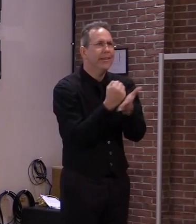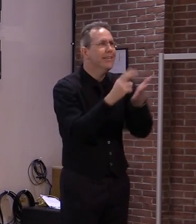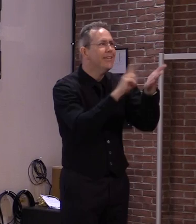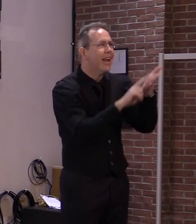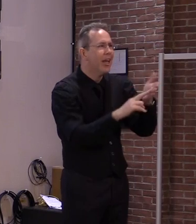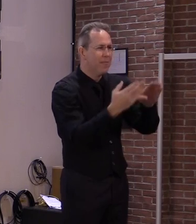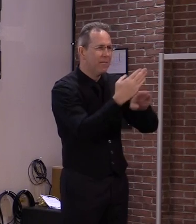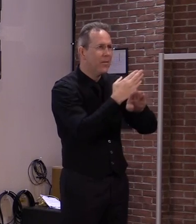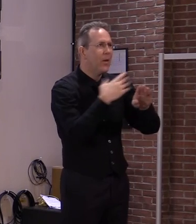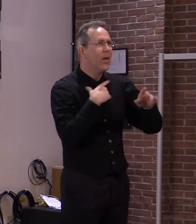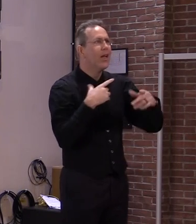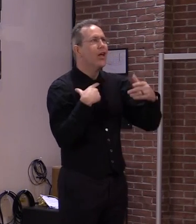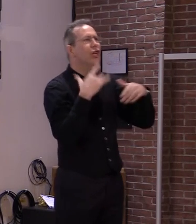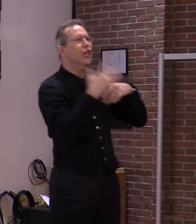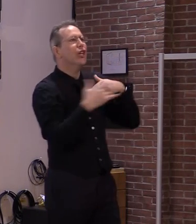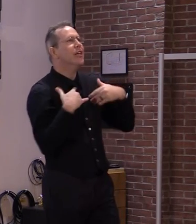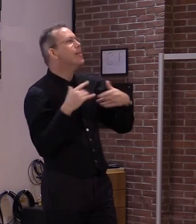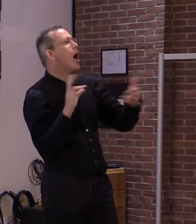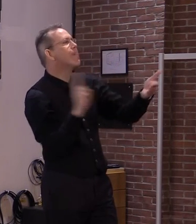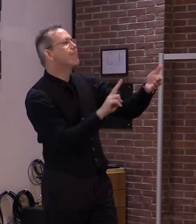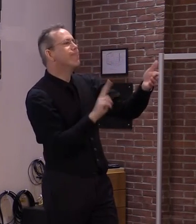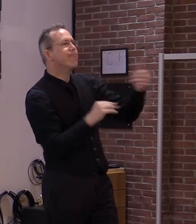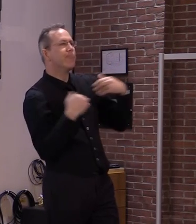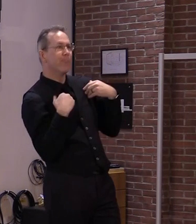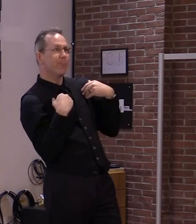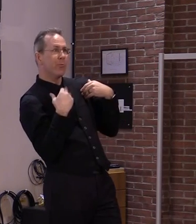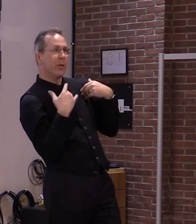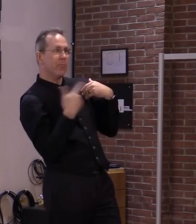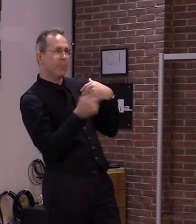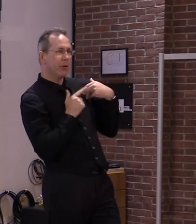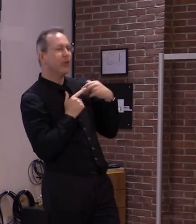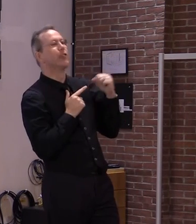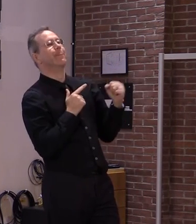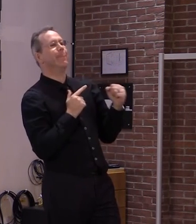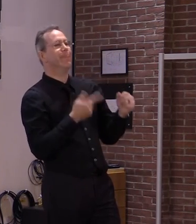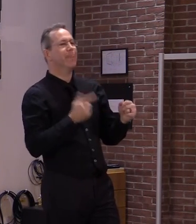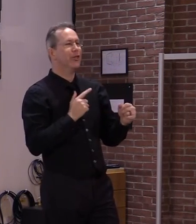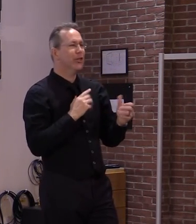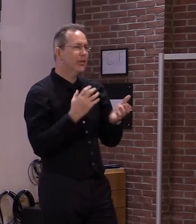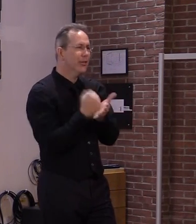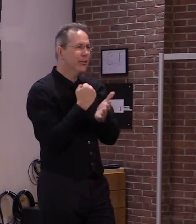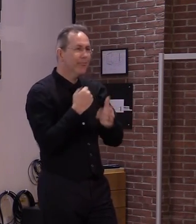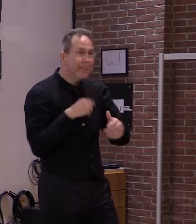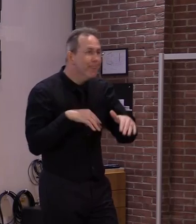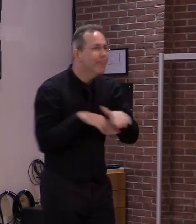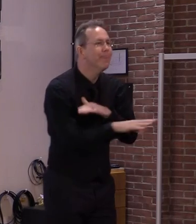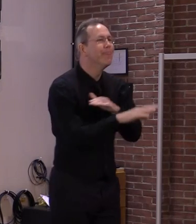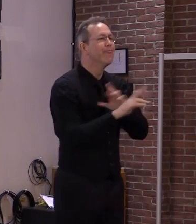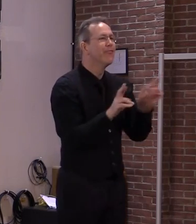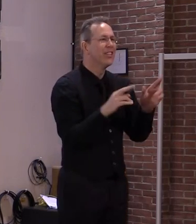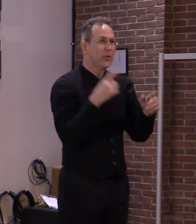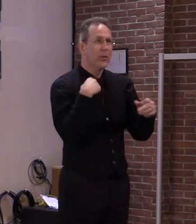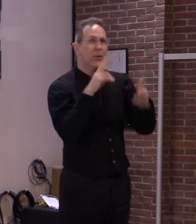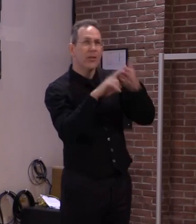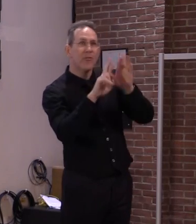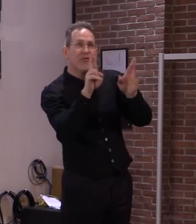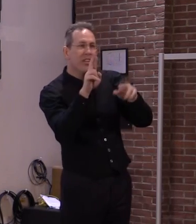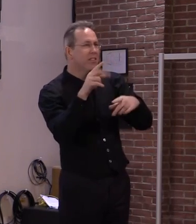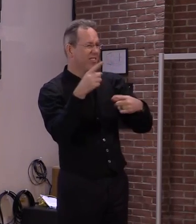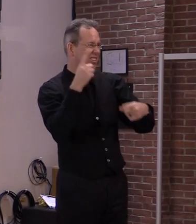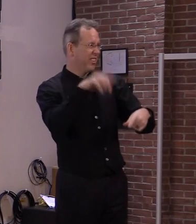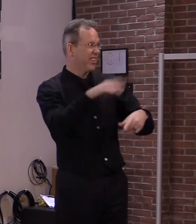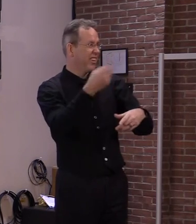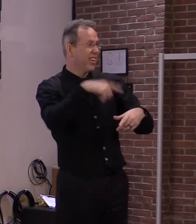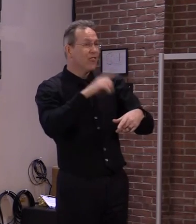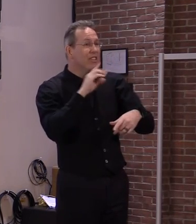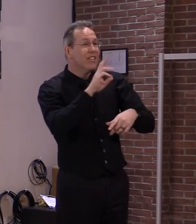the next age band, next Monday, March 1st, when it opens up, you can simply go onto the